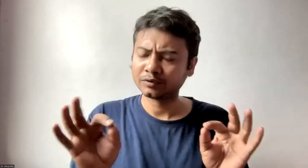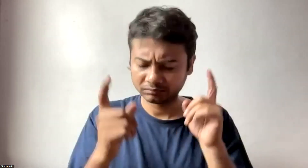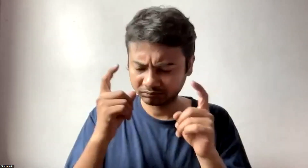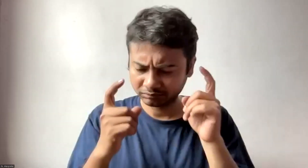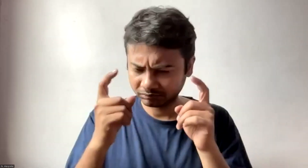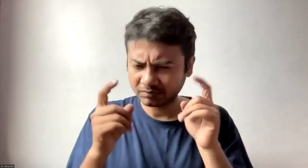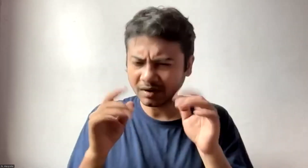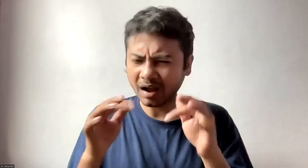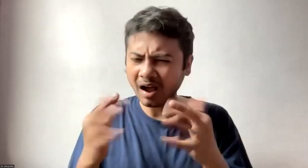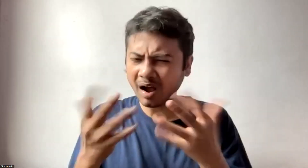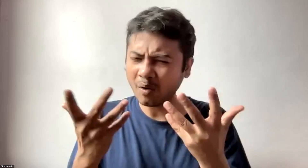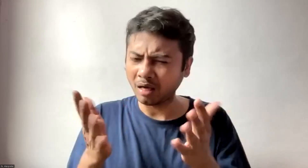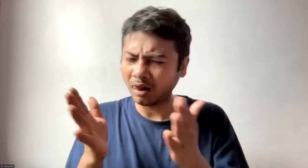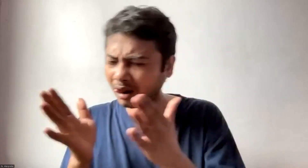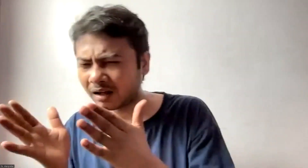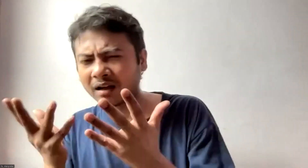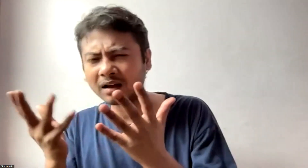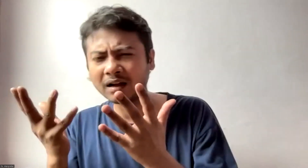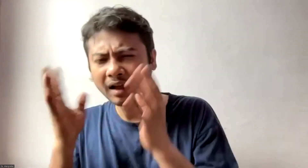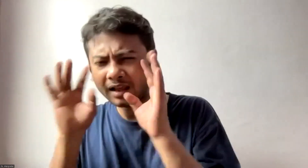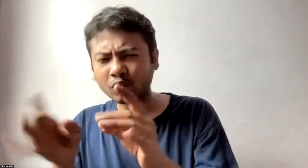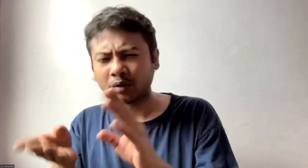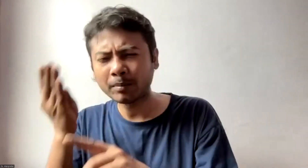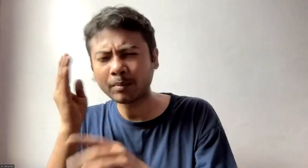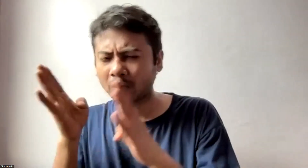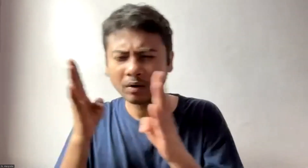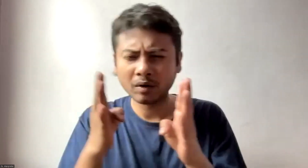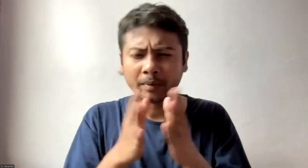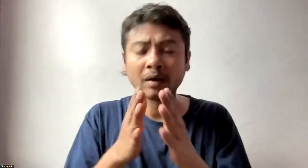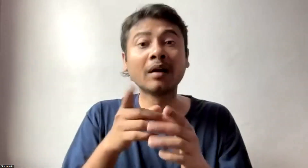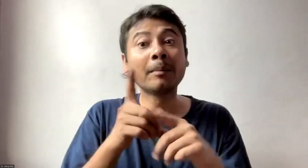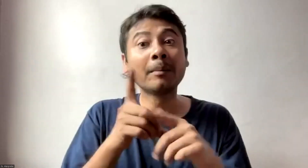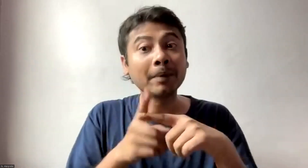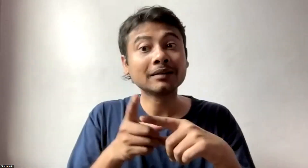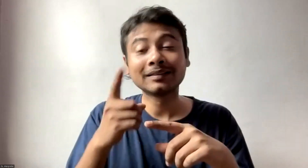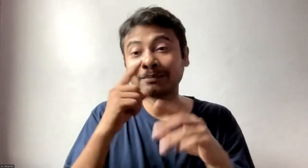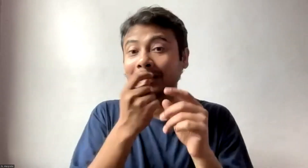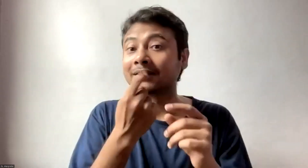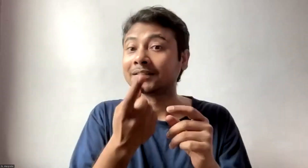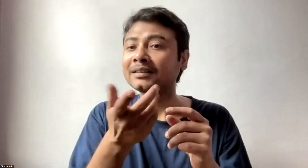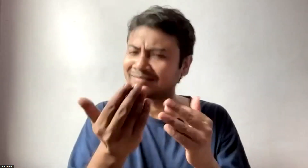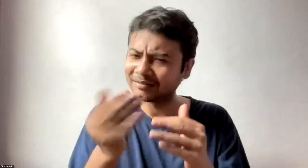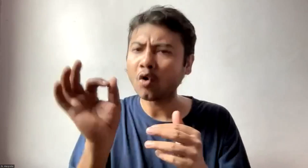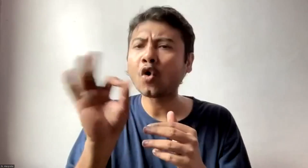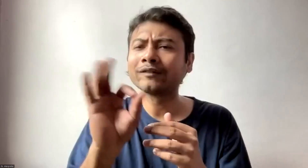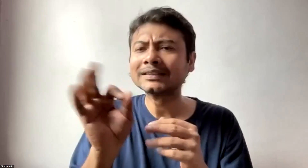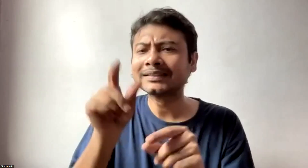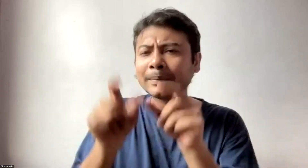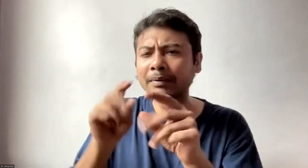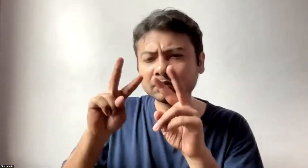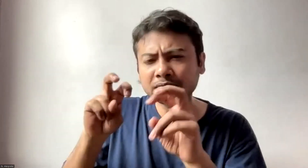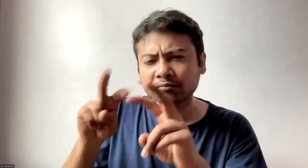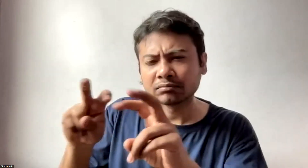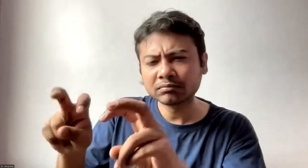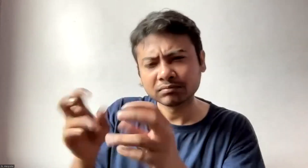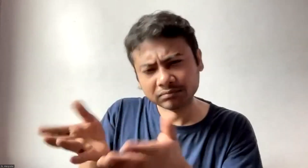living around you, in your office, in your neighbors, in your relative, and you will observe that how people are in different